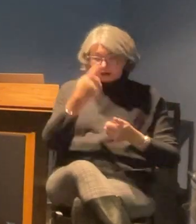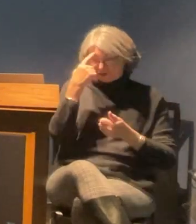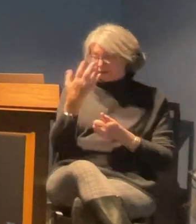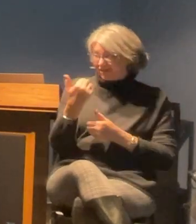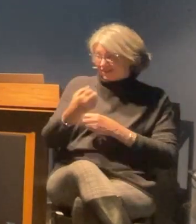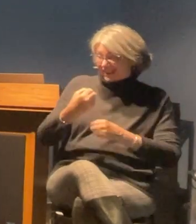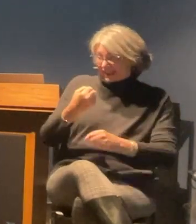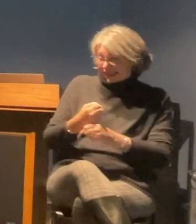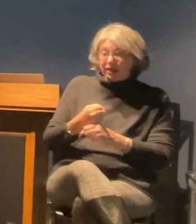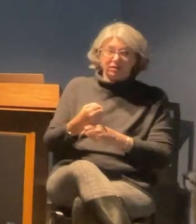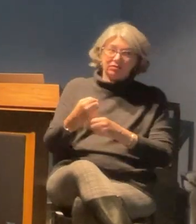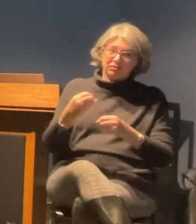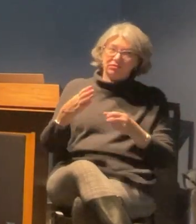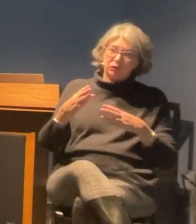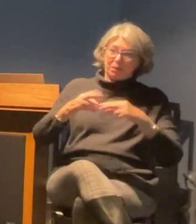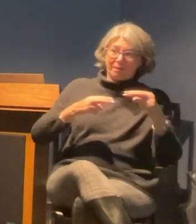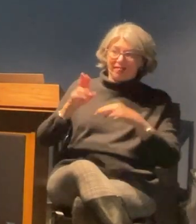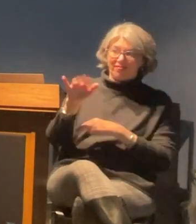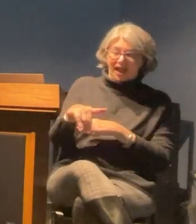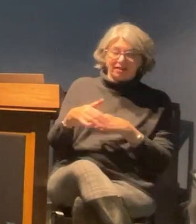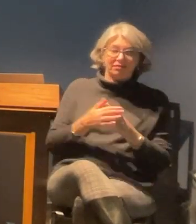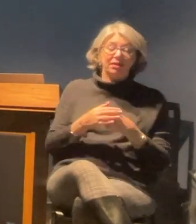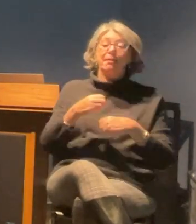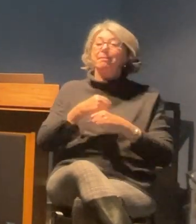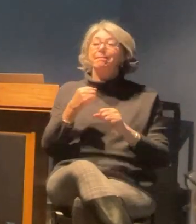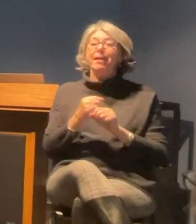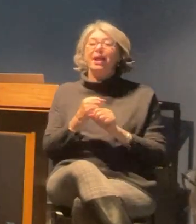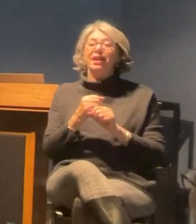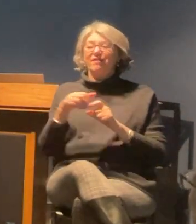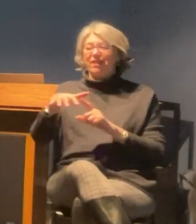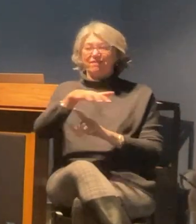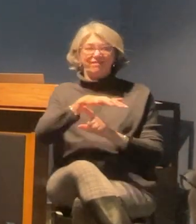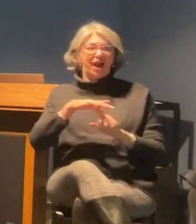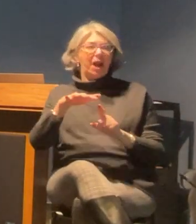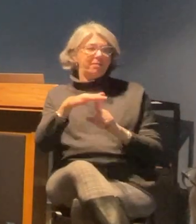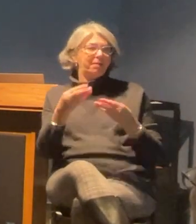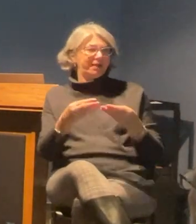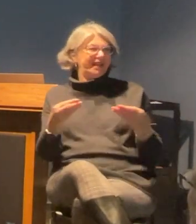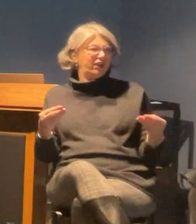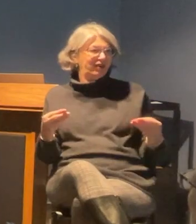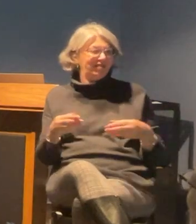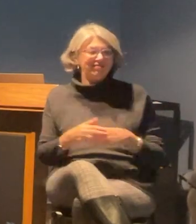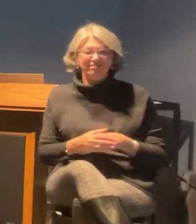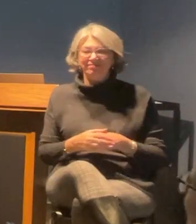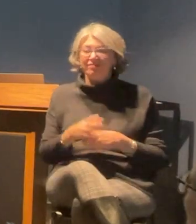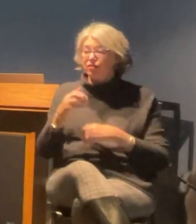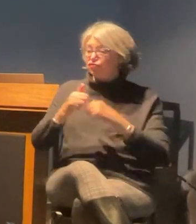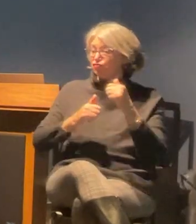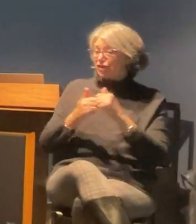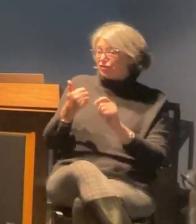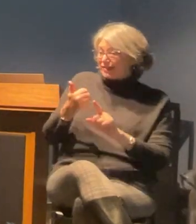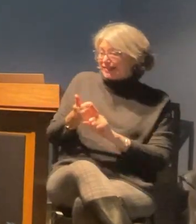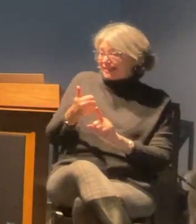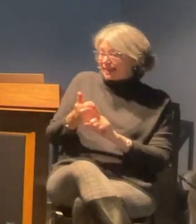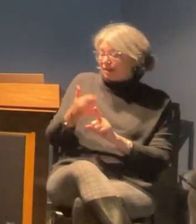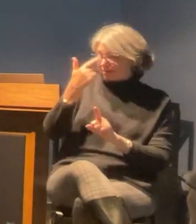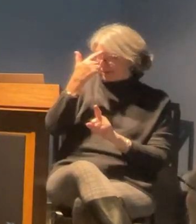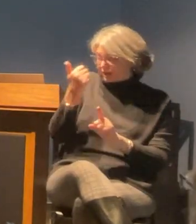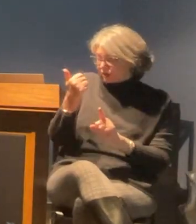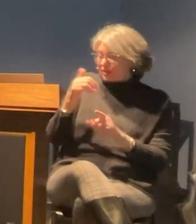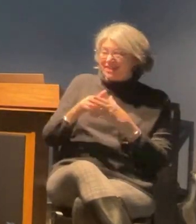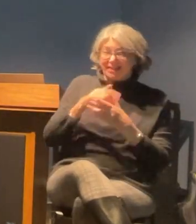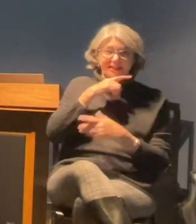15 years. It took them, and it's all made of environmental materials. And the structure itself also, because it's